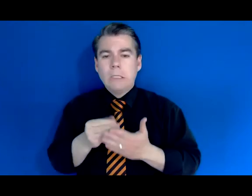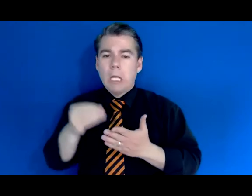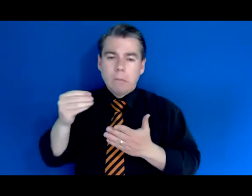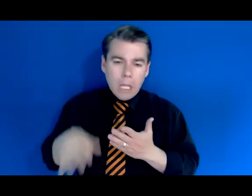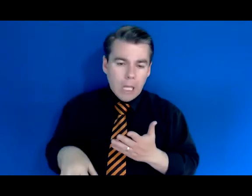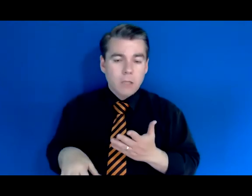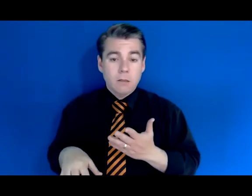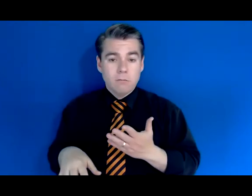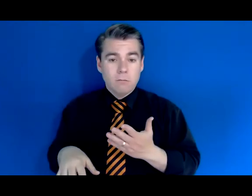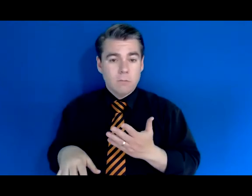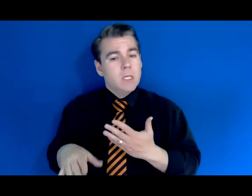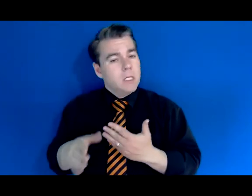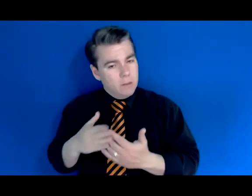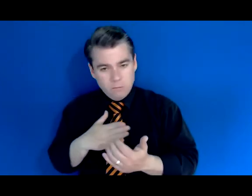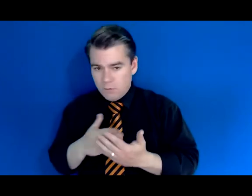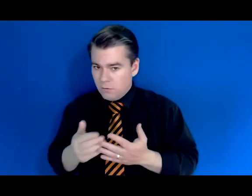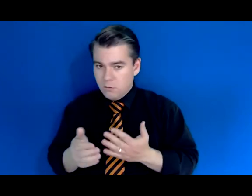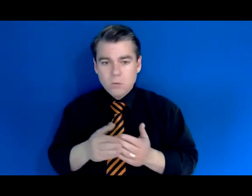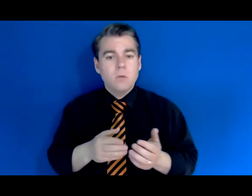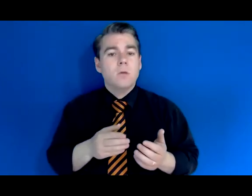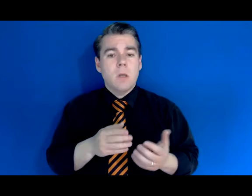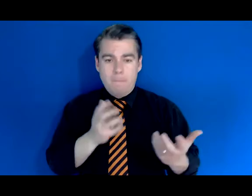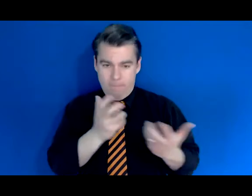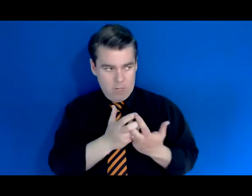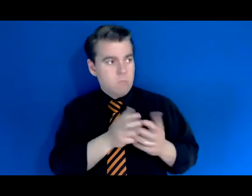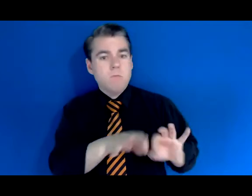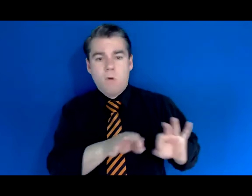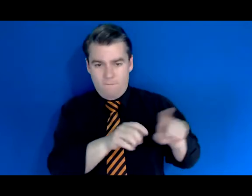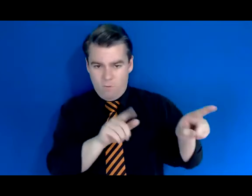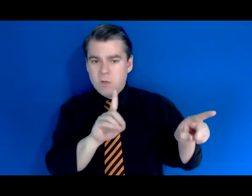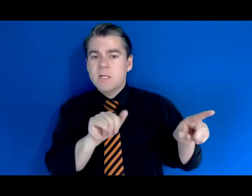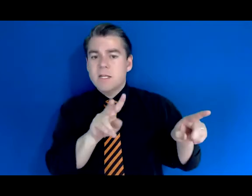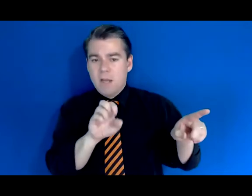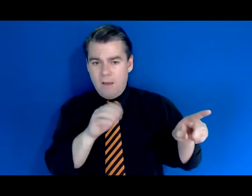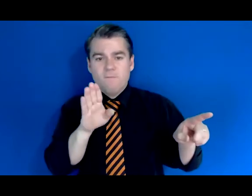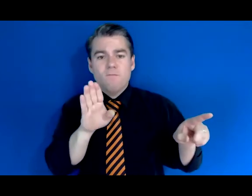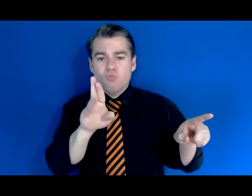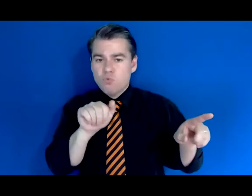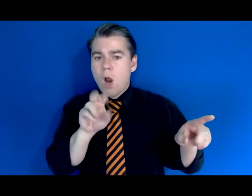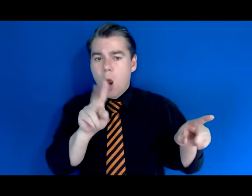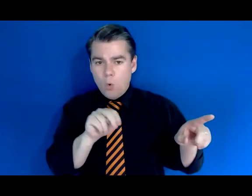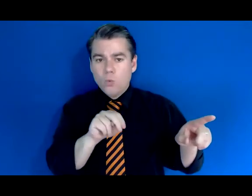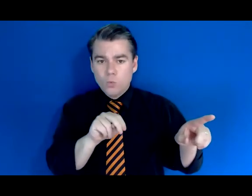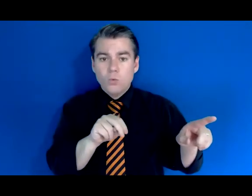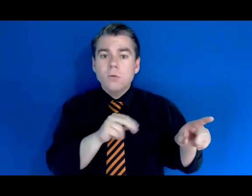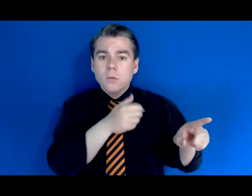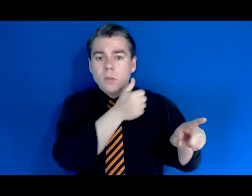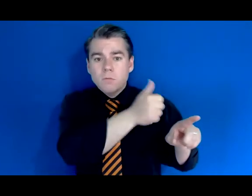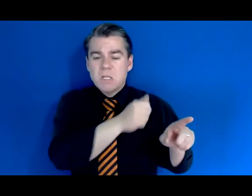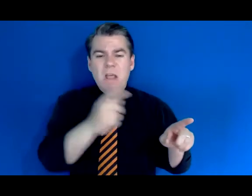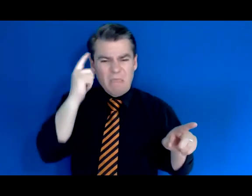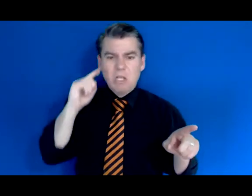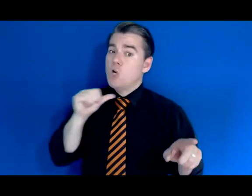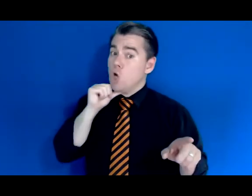it matters to Dave Brown, the creator of Plexus Slim, that the Slim ingredients be non-GMO and